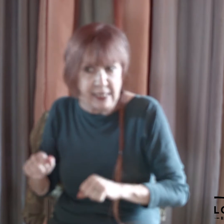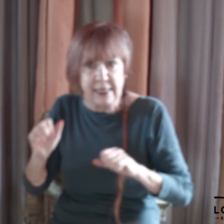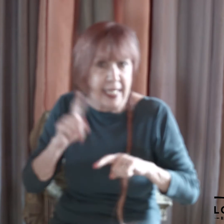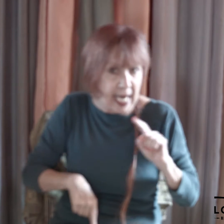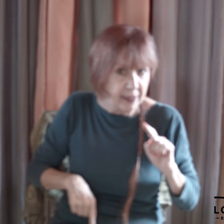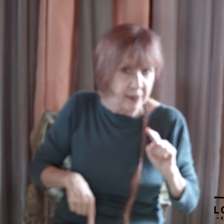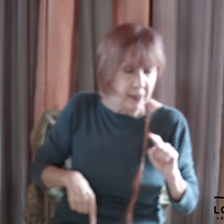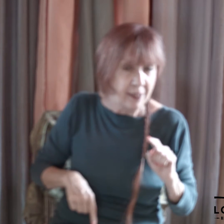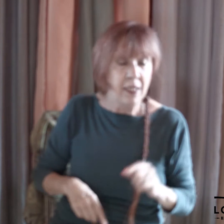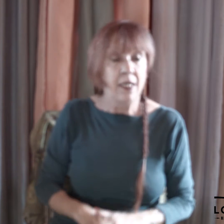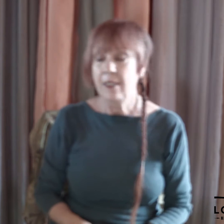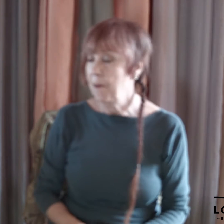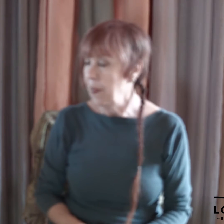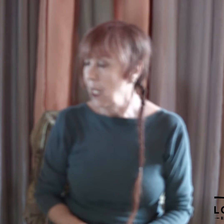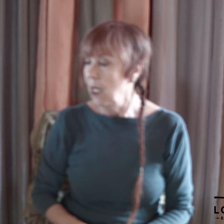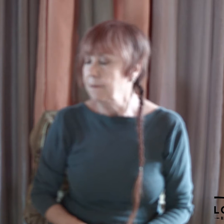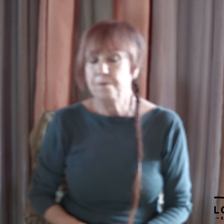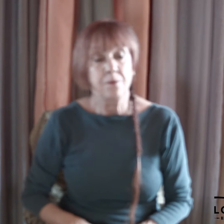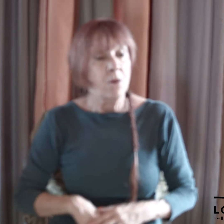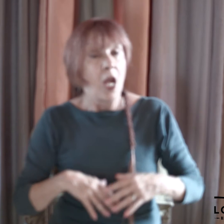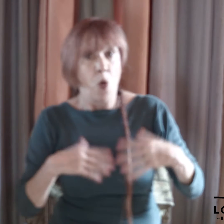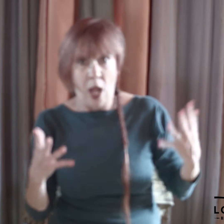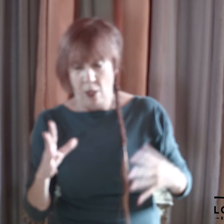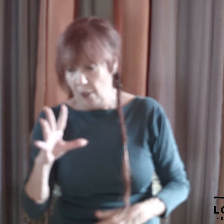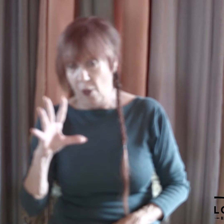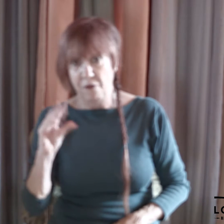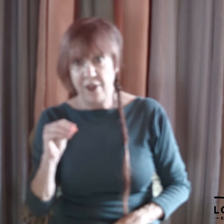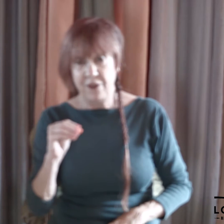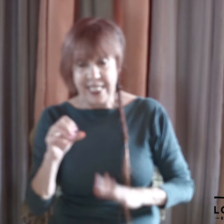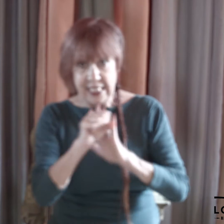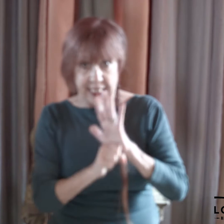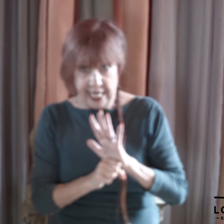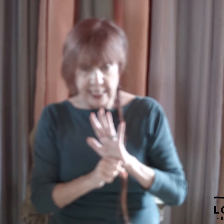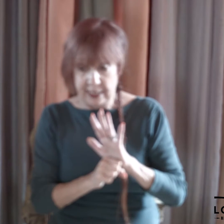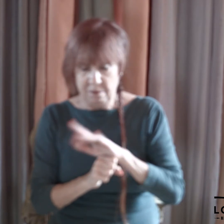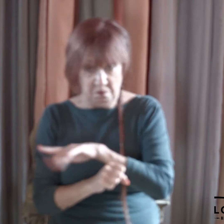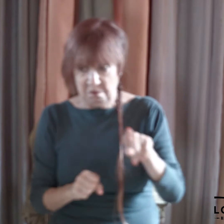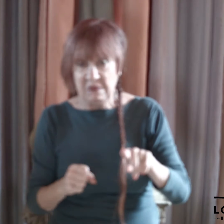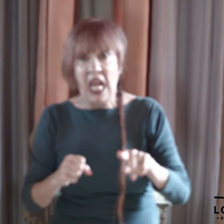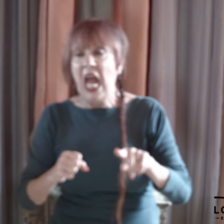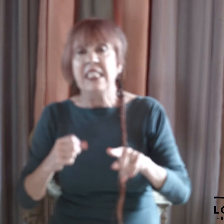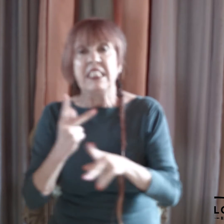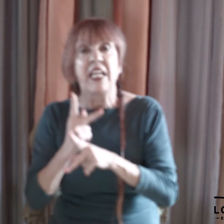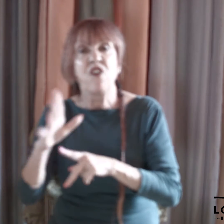make? Well, in the 50 states treat their counties differently. In California, there